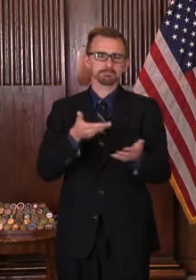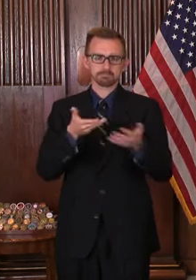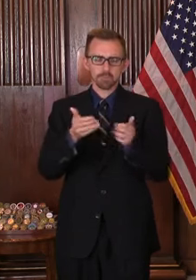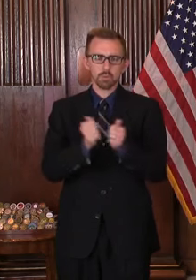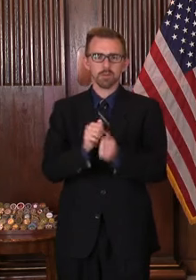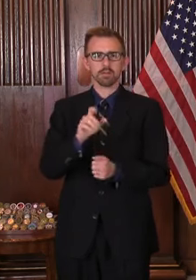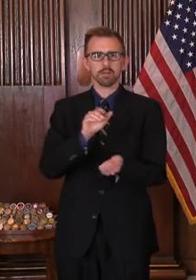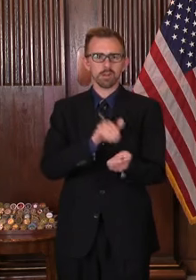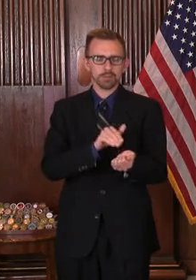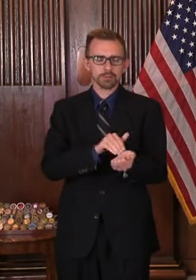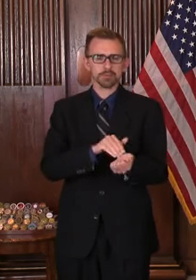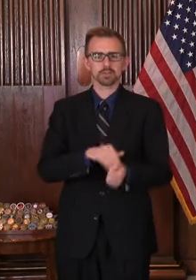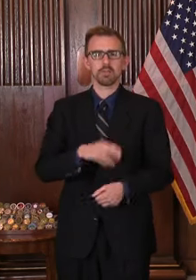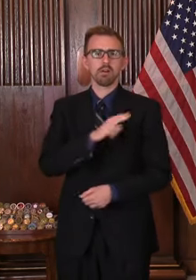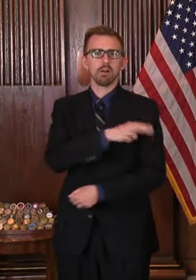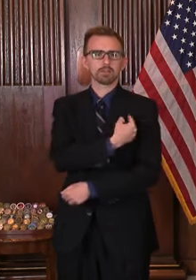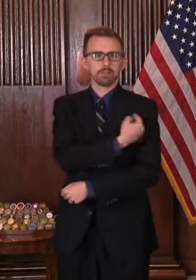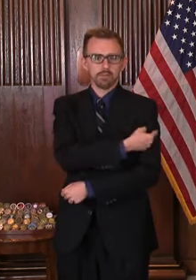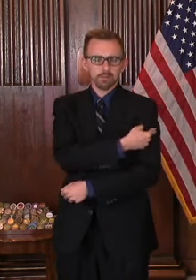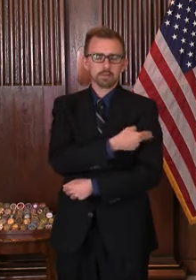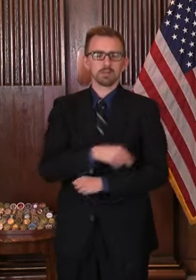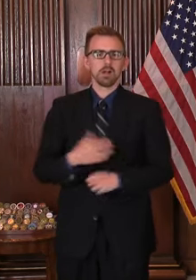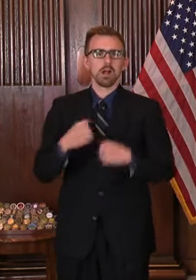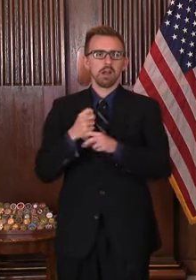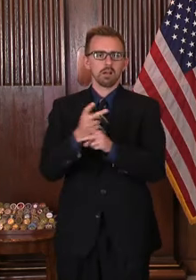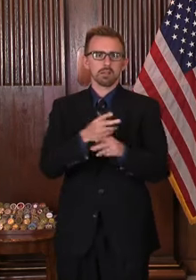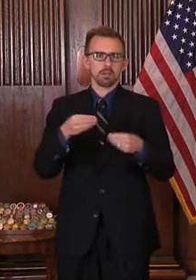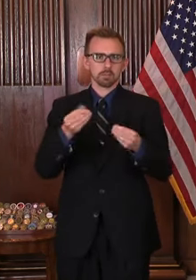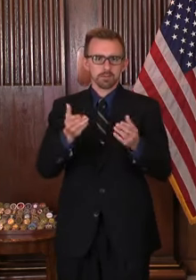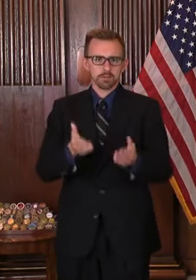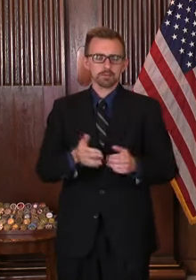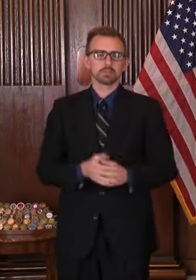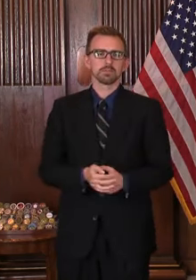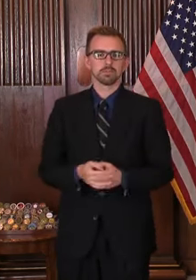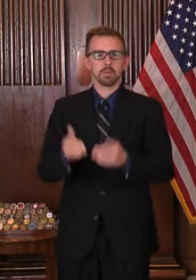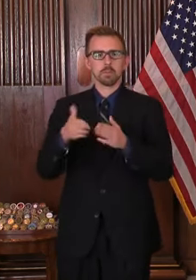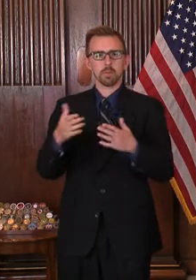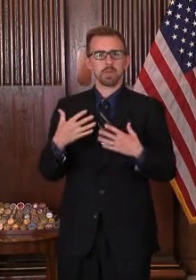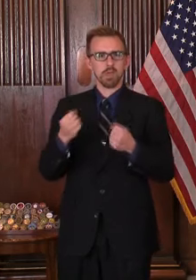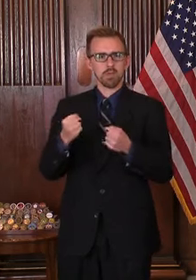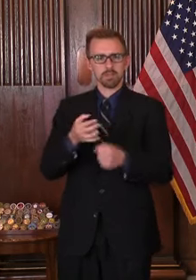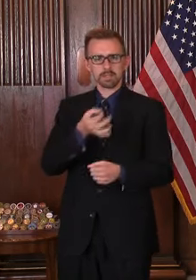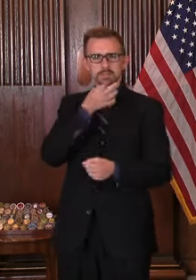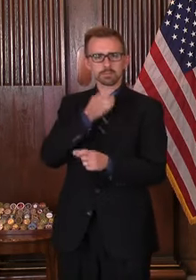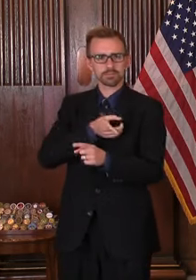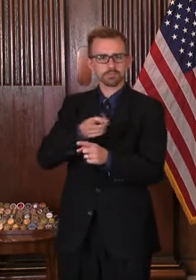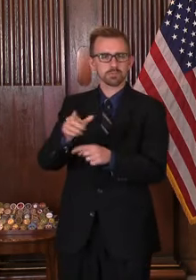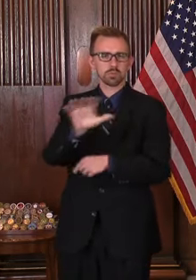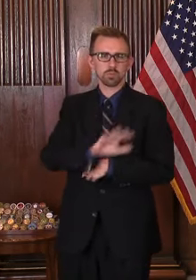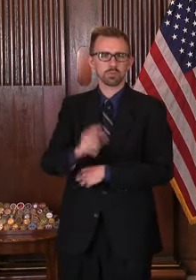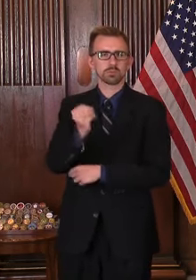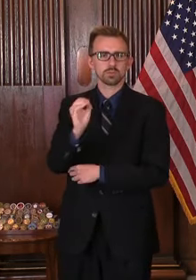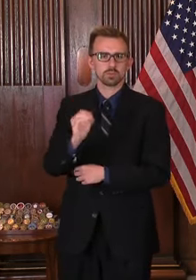with doctors, hospitals, healthcare providers, and public health experts across the